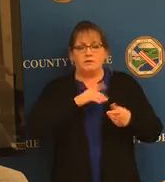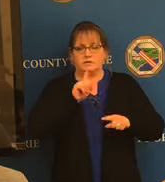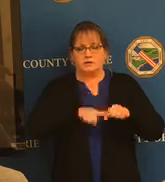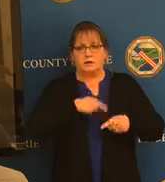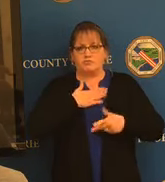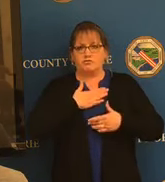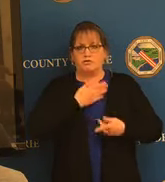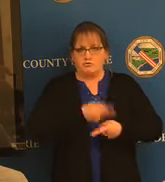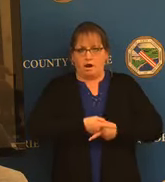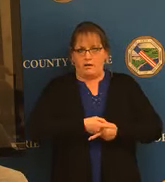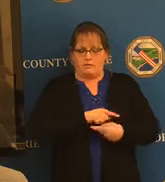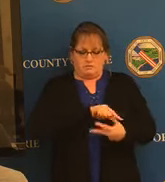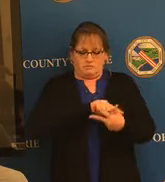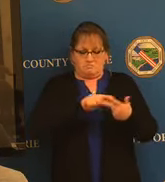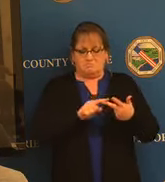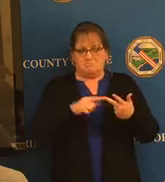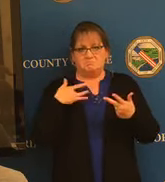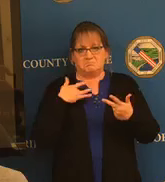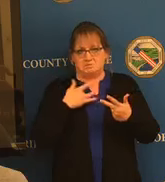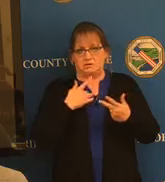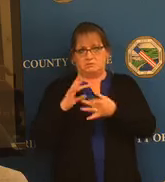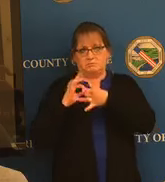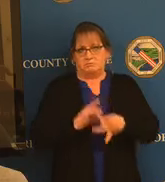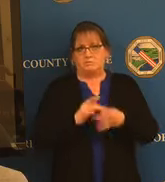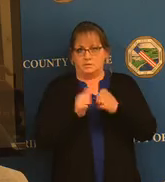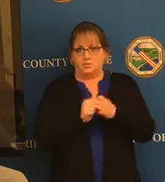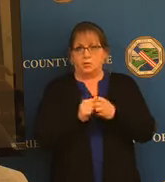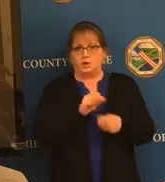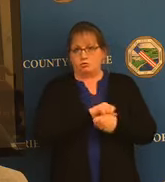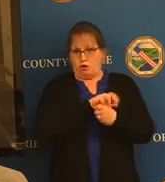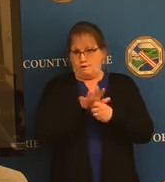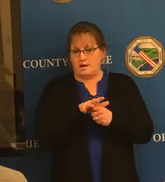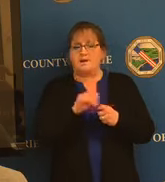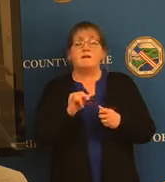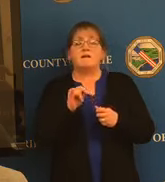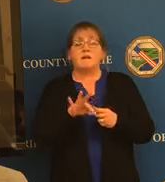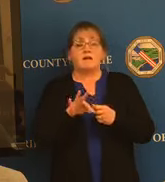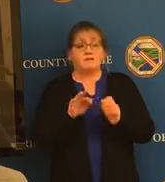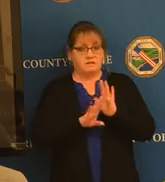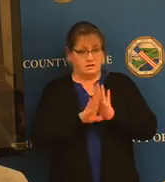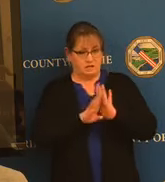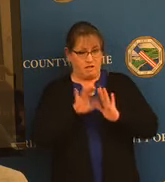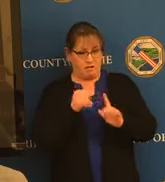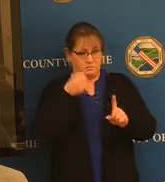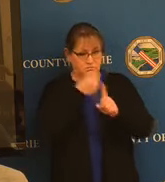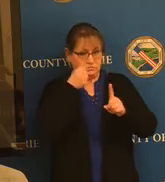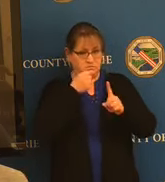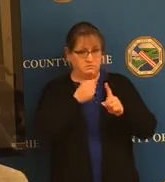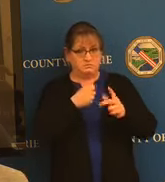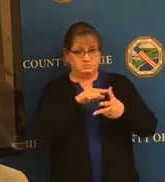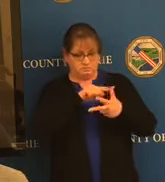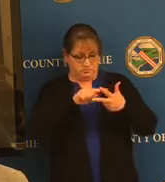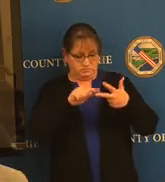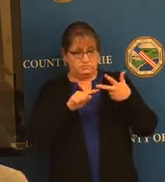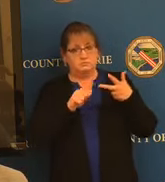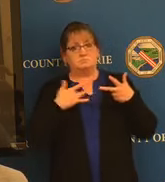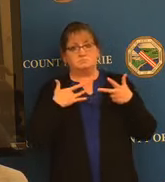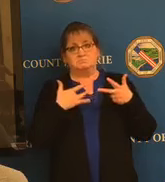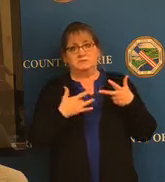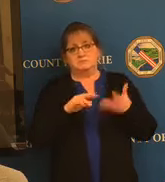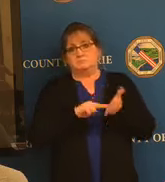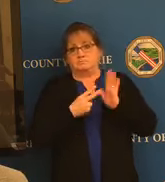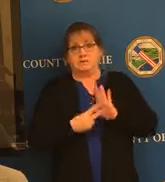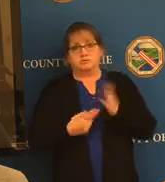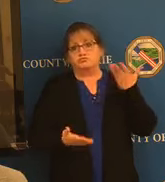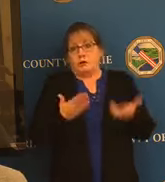the symptoms that are consistent with COVID-19. So if you develop any of those symptoms, it's very likely that you do have